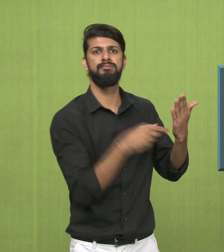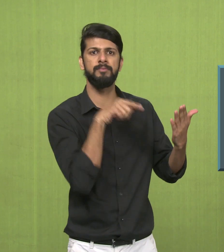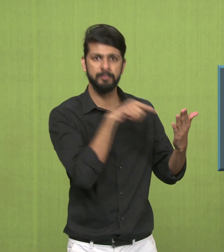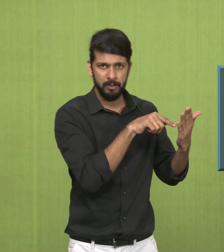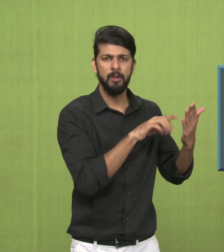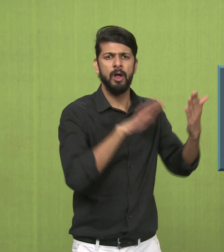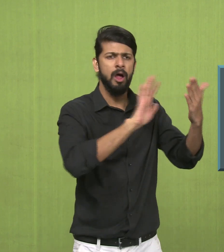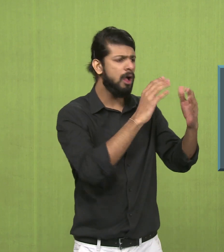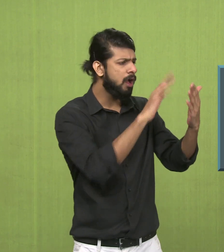Hussain.